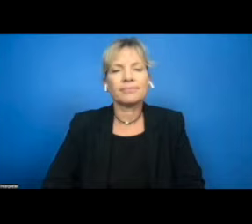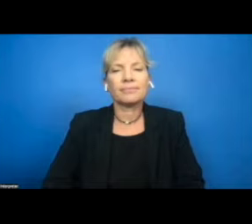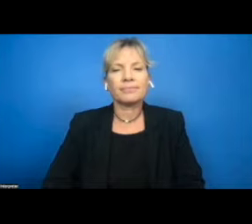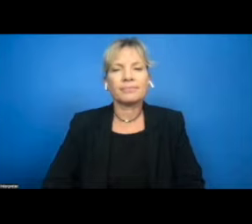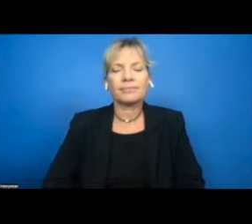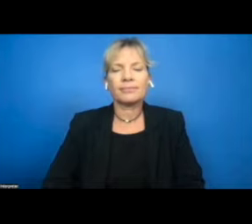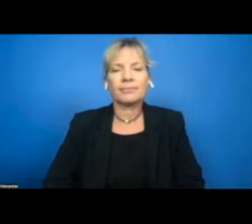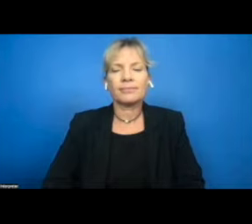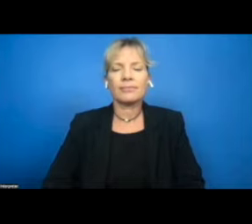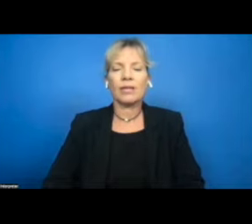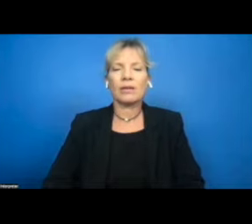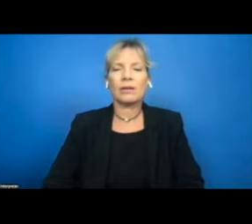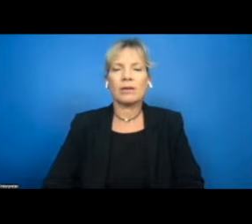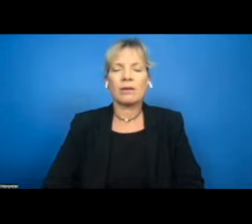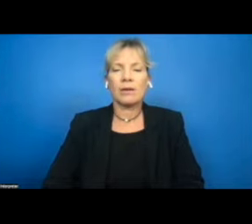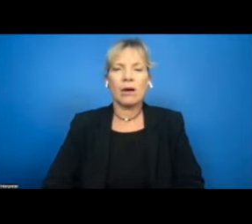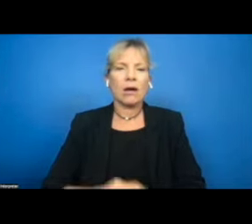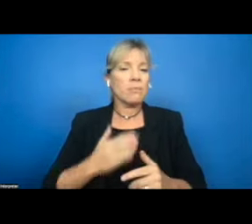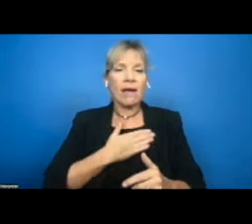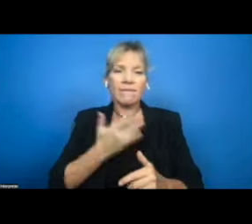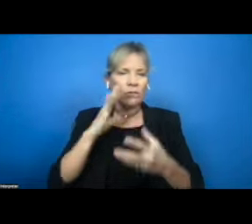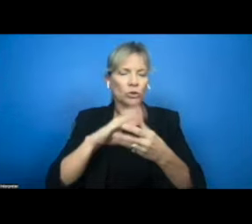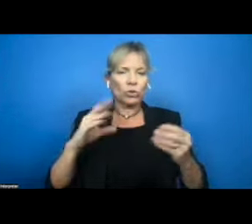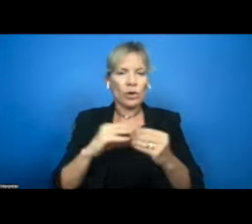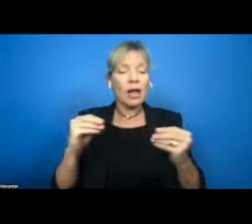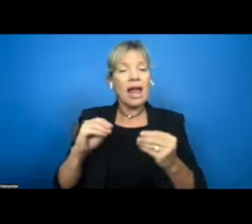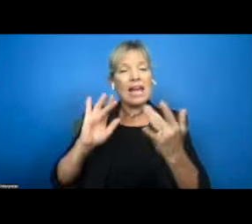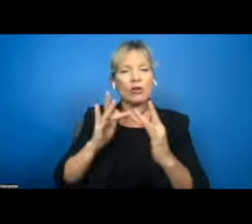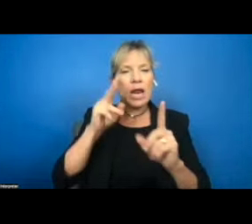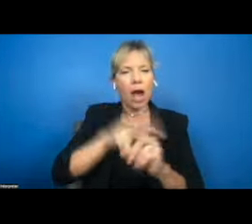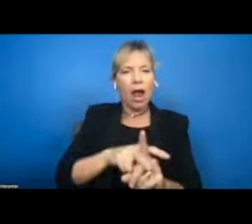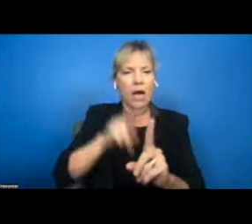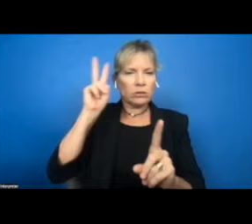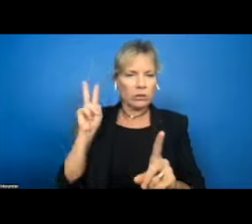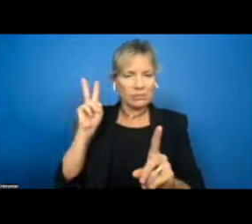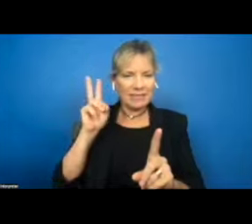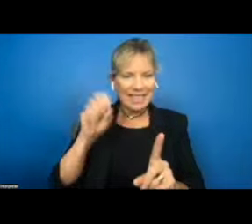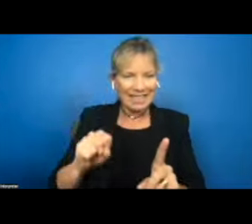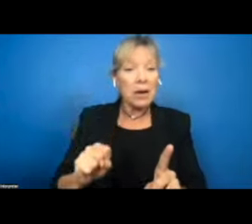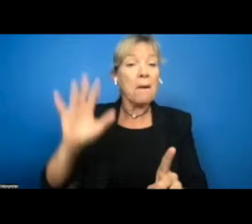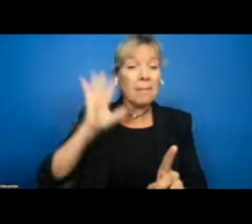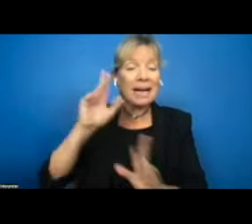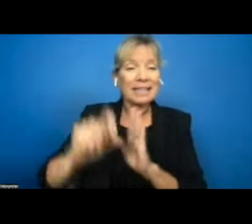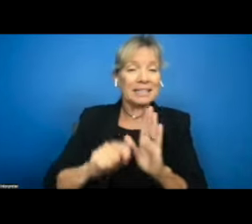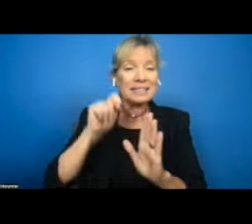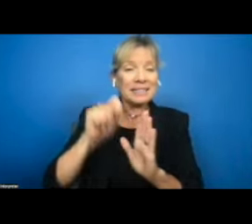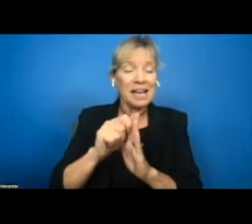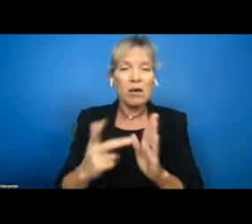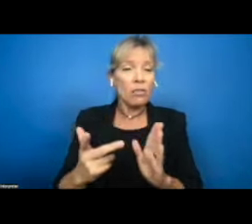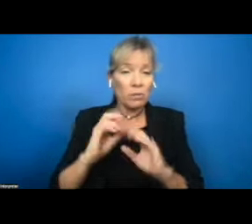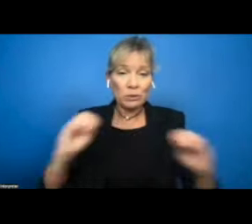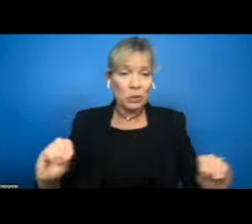One of my favorite stories is when I uninstalled the internet. Yes, there was a time when there was no